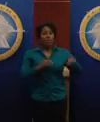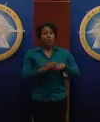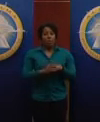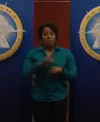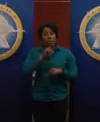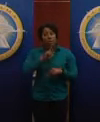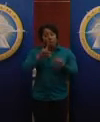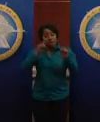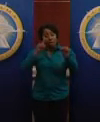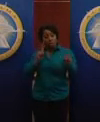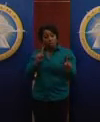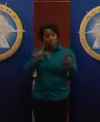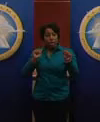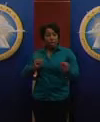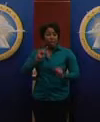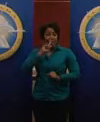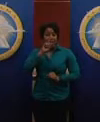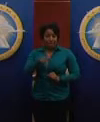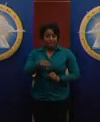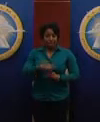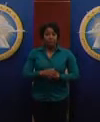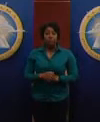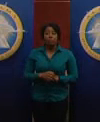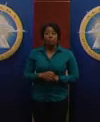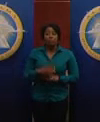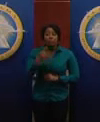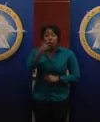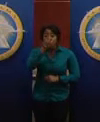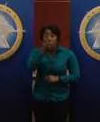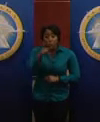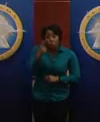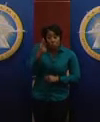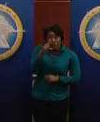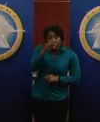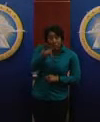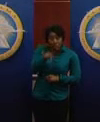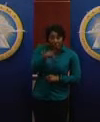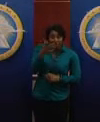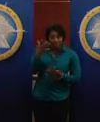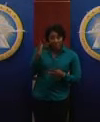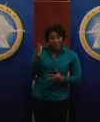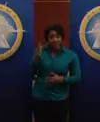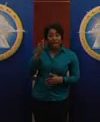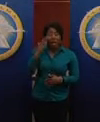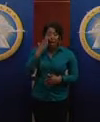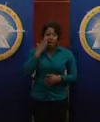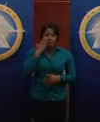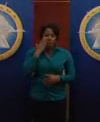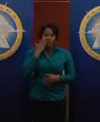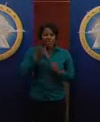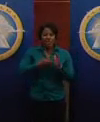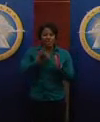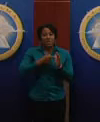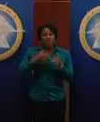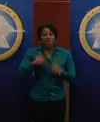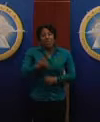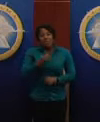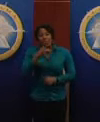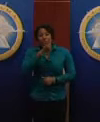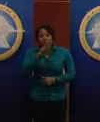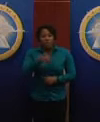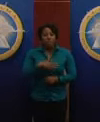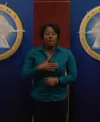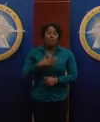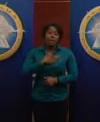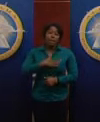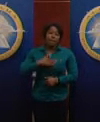and ask your question. Notice I said question, one question, please. I know there's a temptation to do a follow-up. If you will ask your